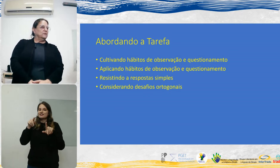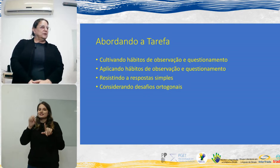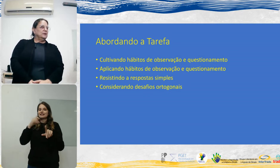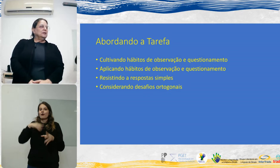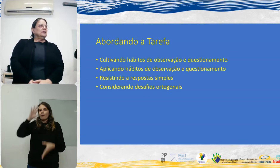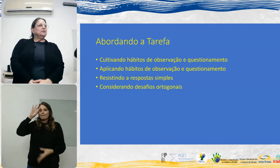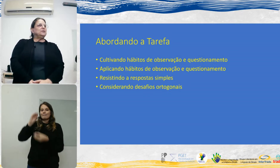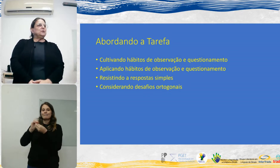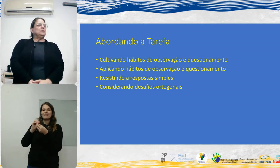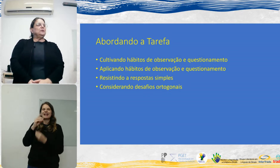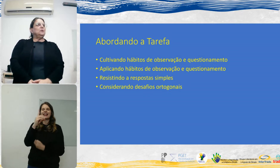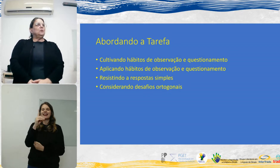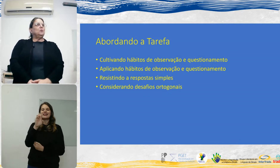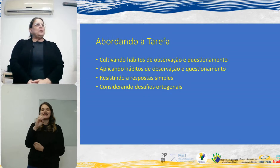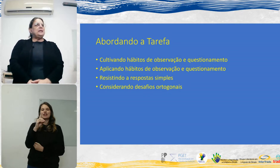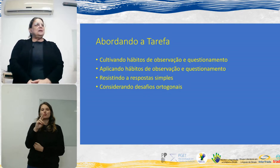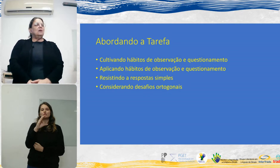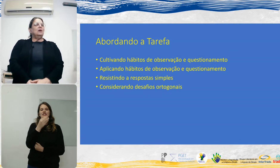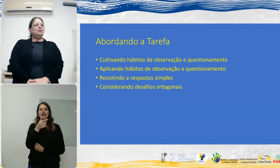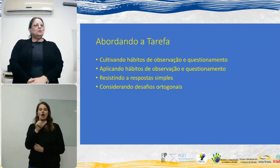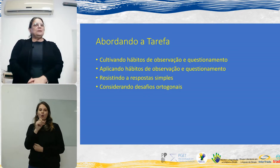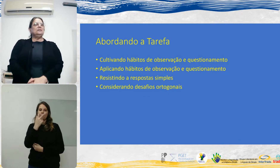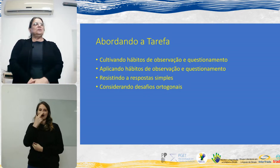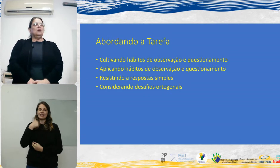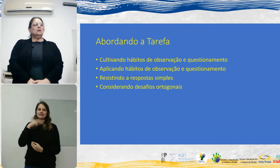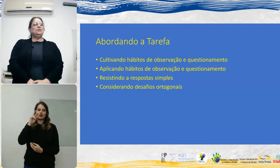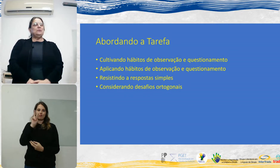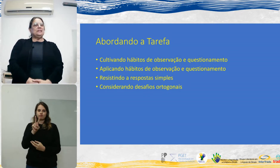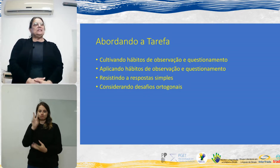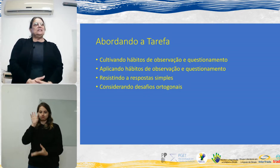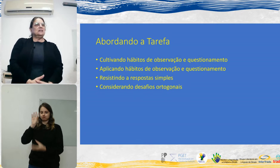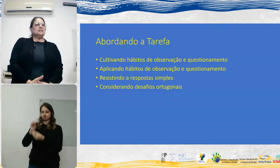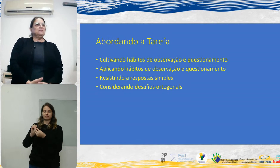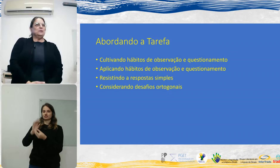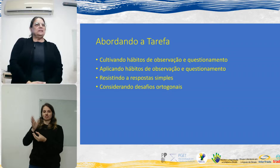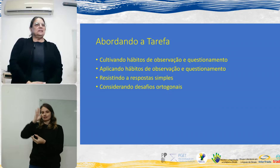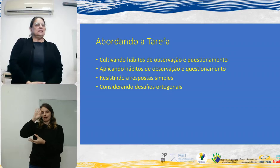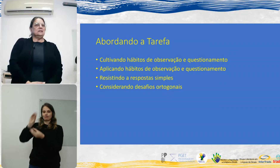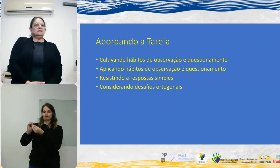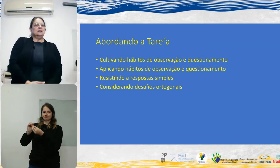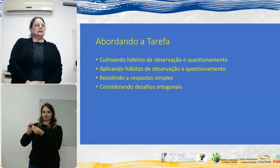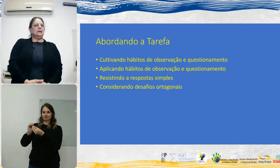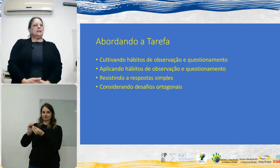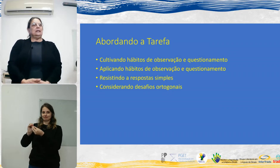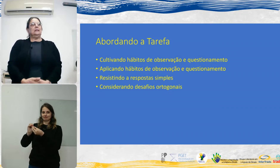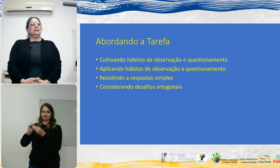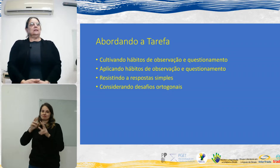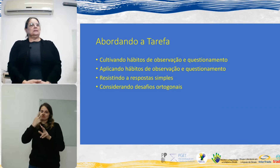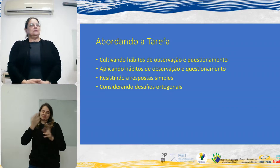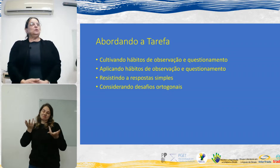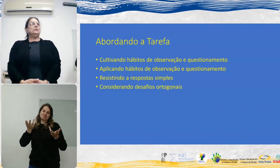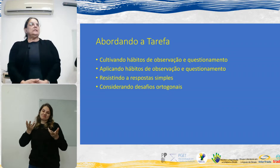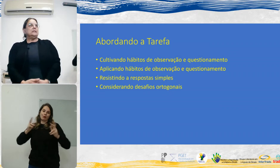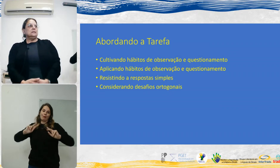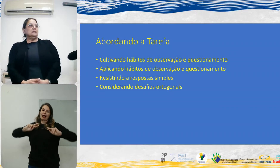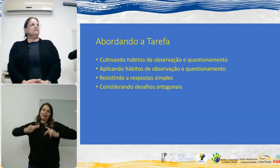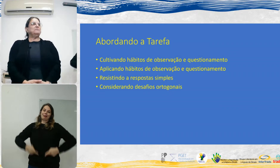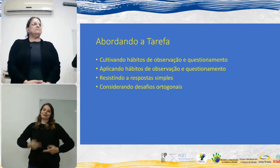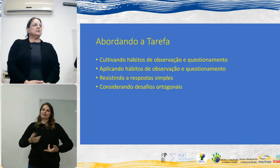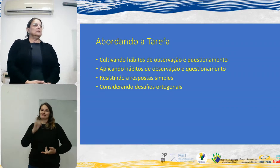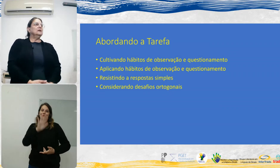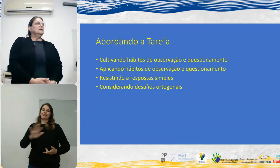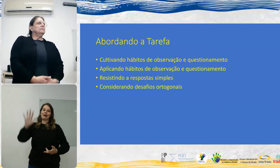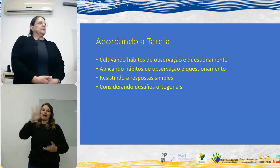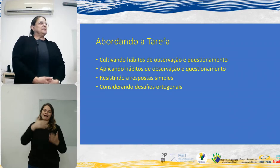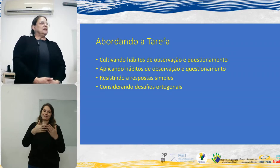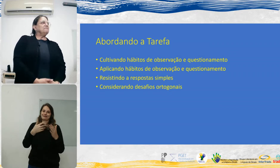proof. So we humans all do this inductive reasoning. It's not like anything that's unique to deaf